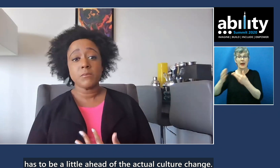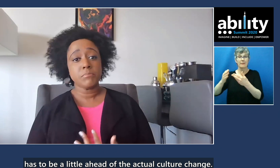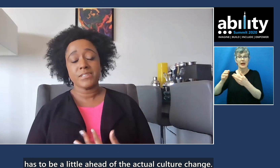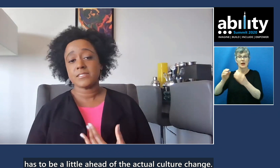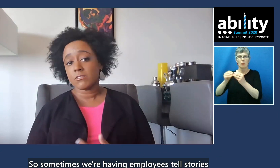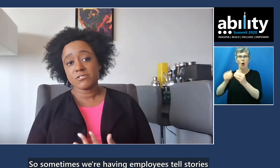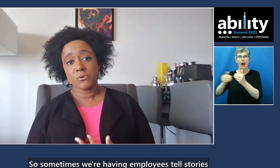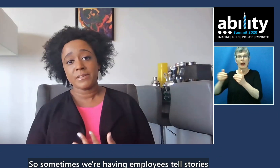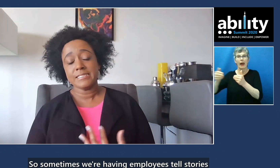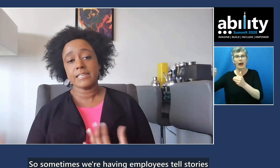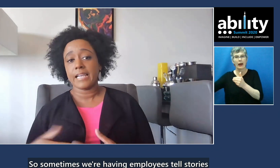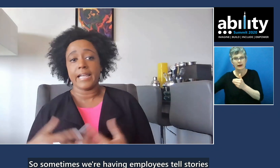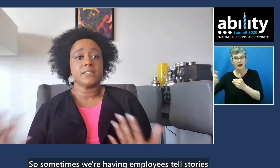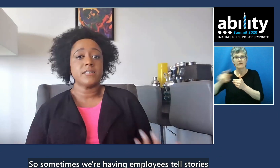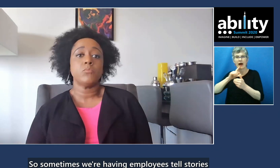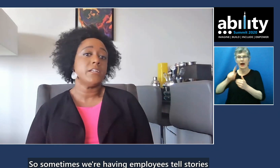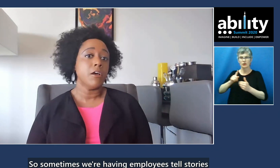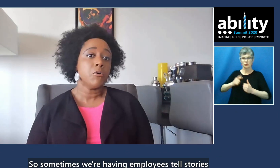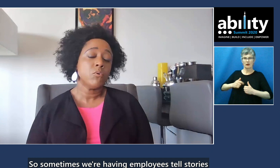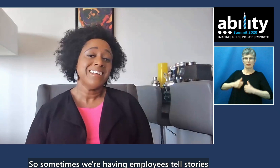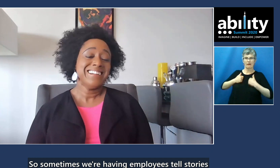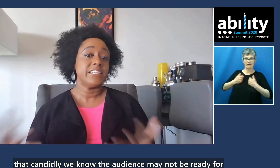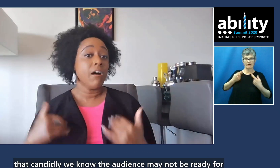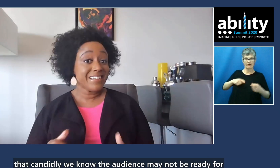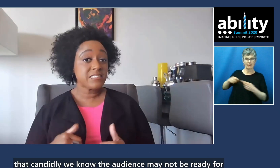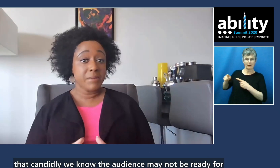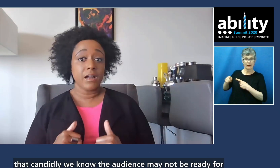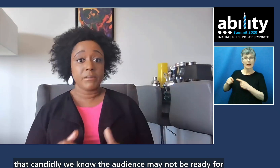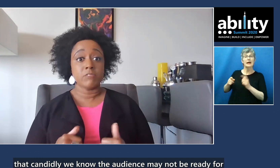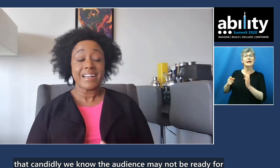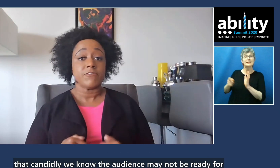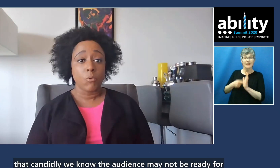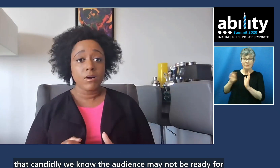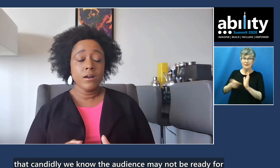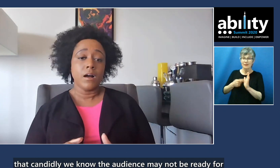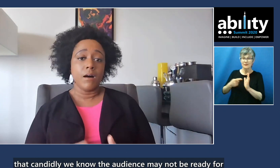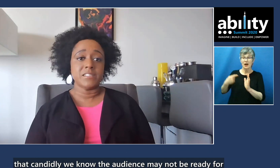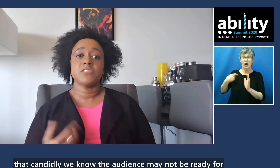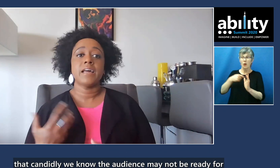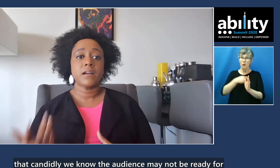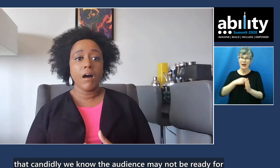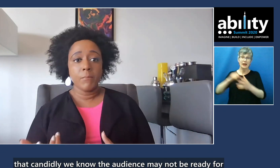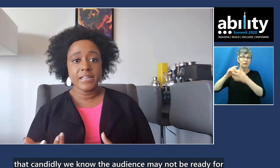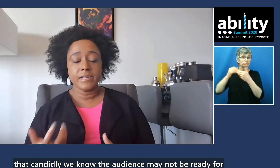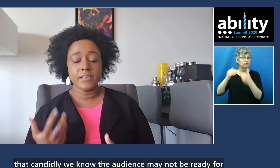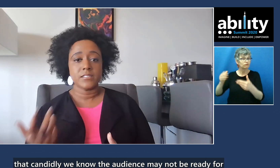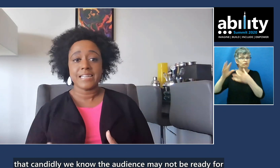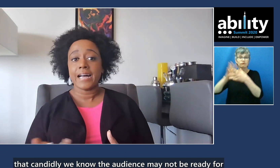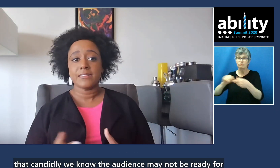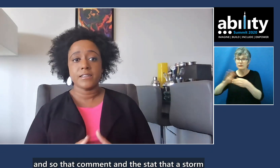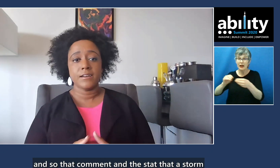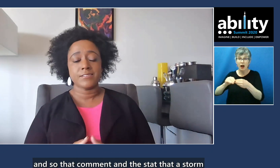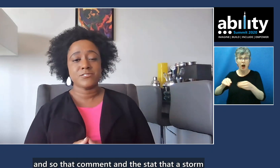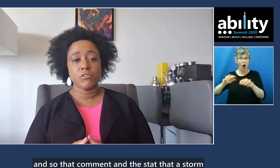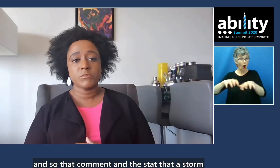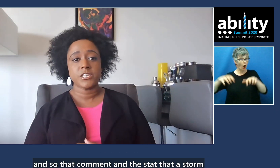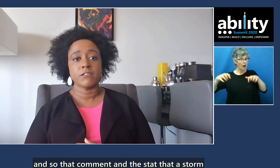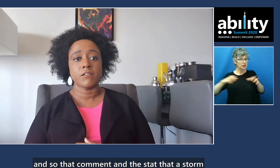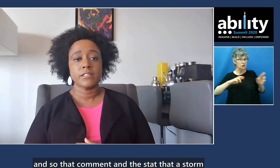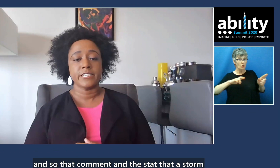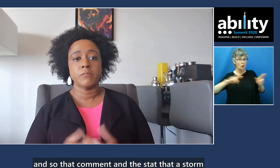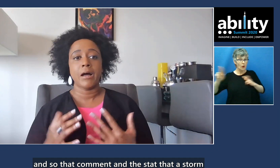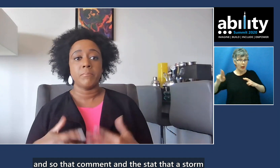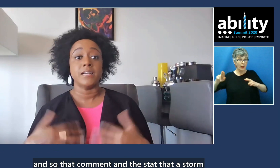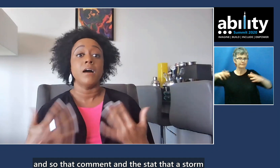we're having employees tell stories that candidly we know the audience may not be ready for. And so that comment in the stat that Storm